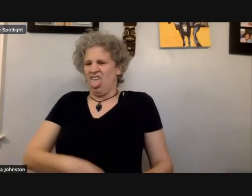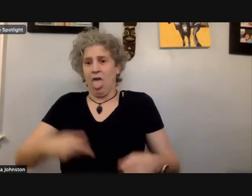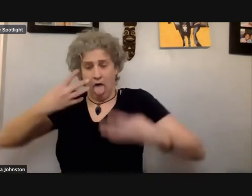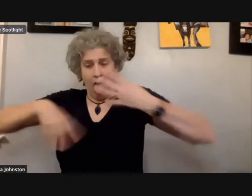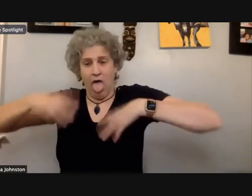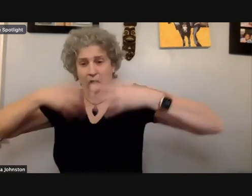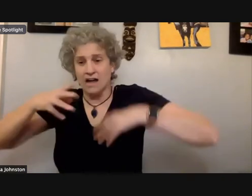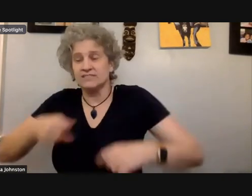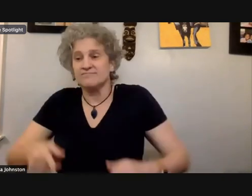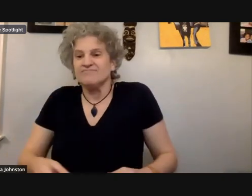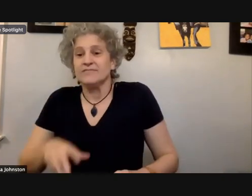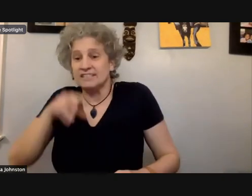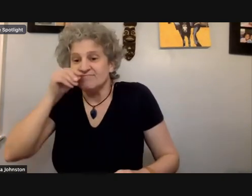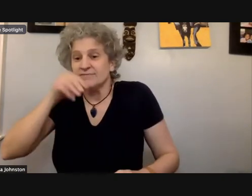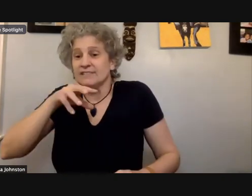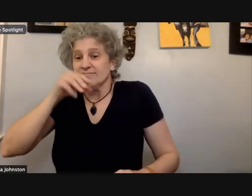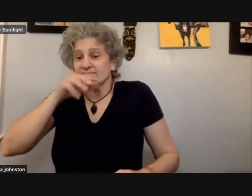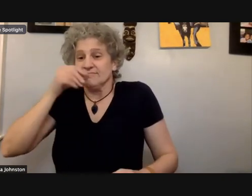Nausea,